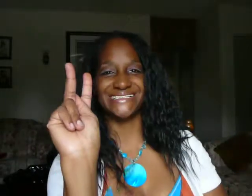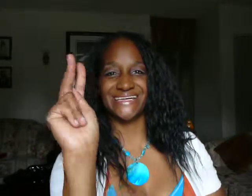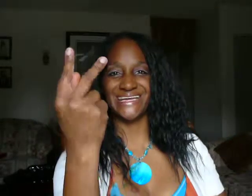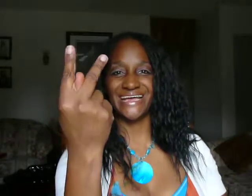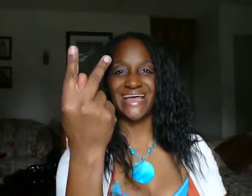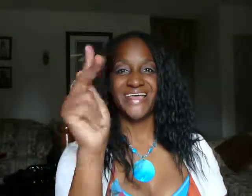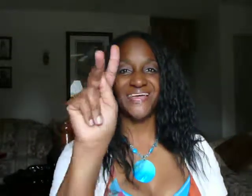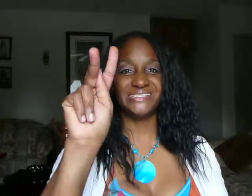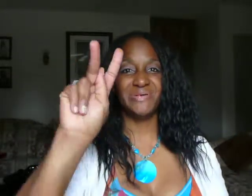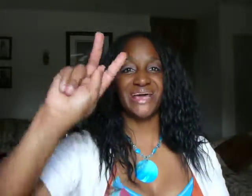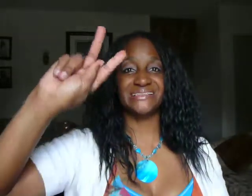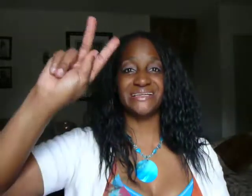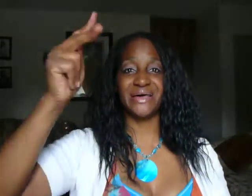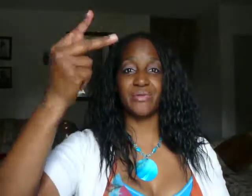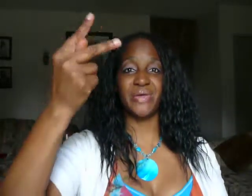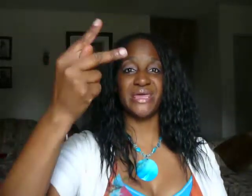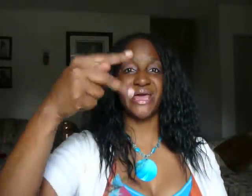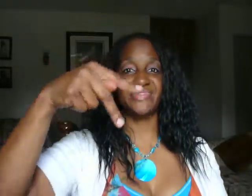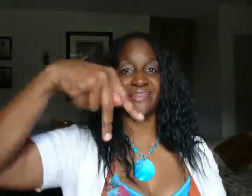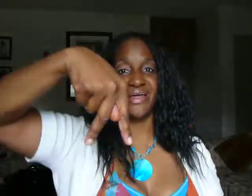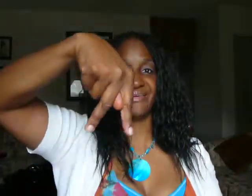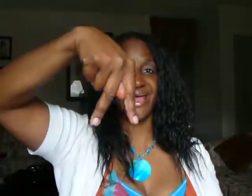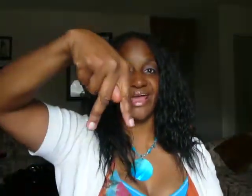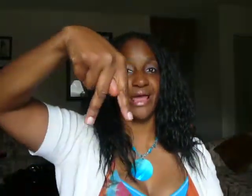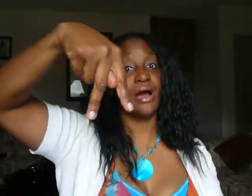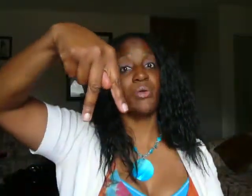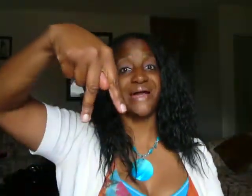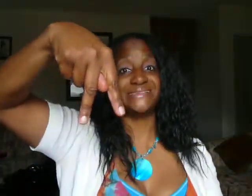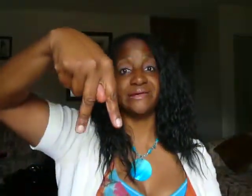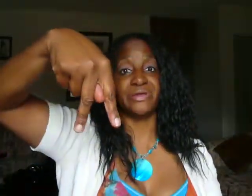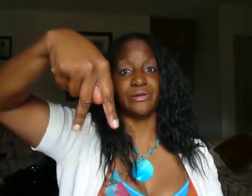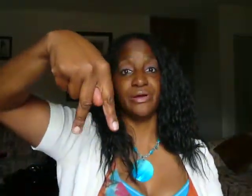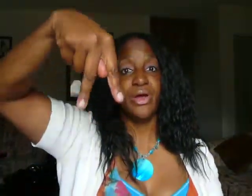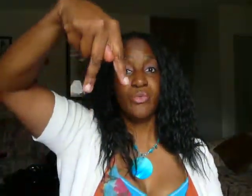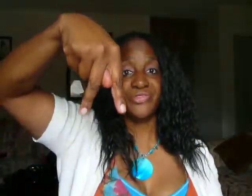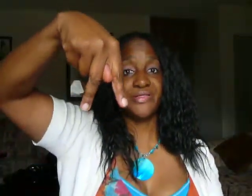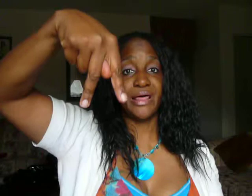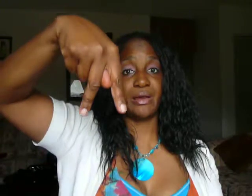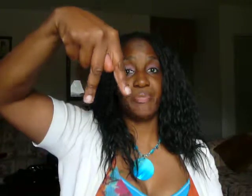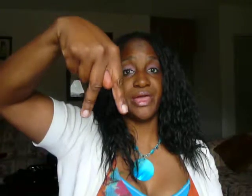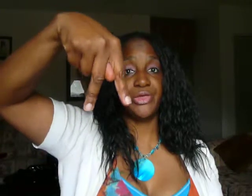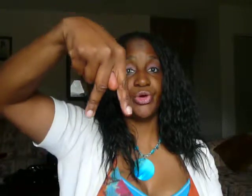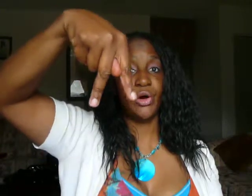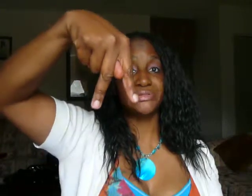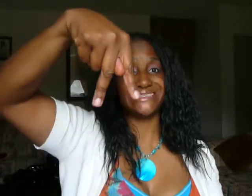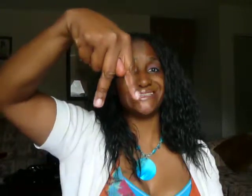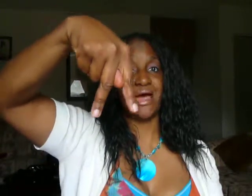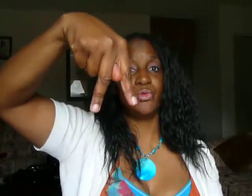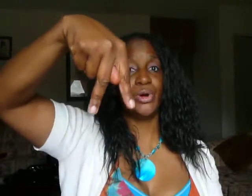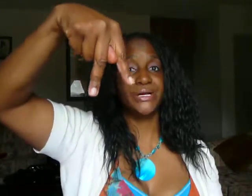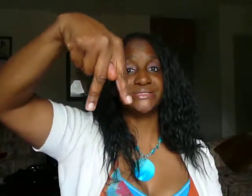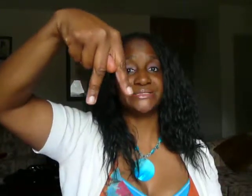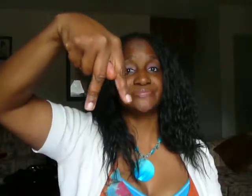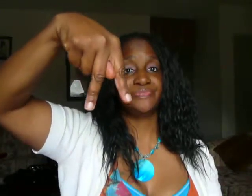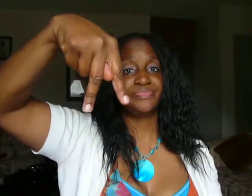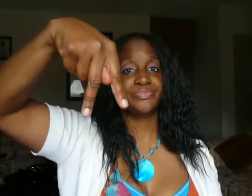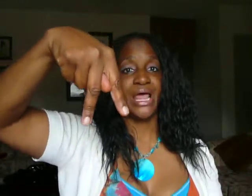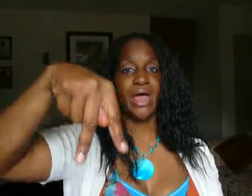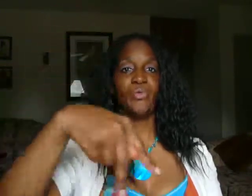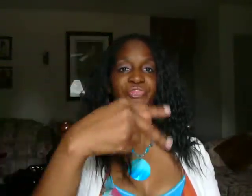it? That's because the letter P and the letter K are quite similar. With the letter P, you hold it downward, and with the